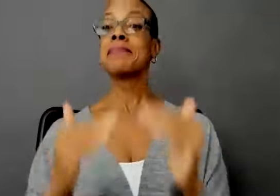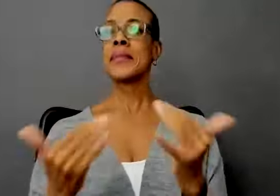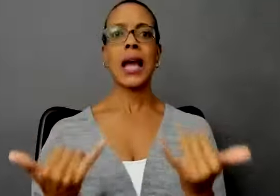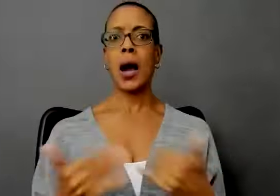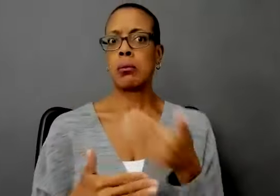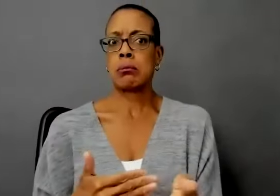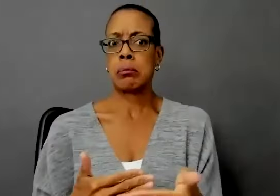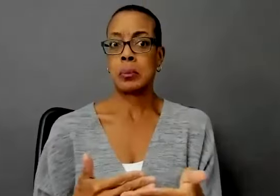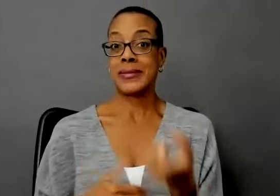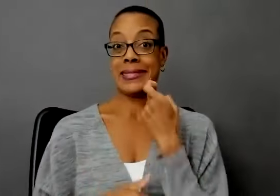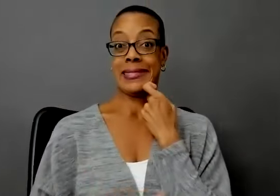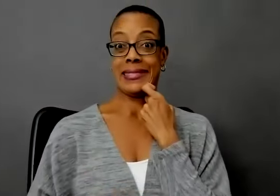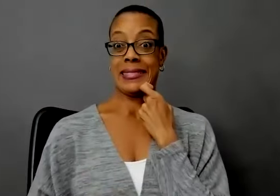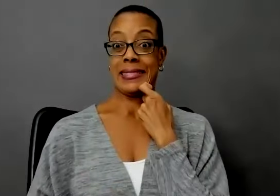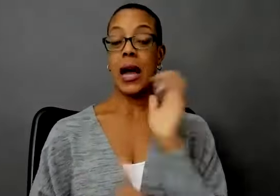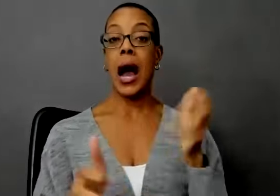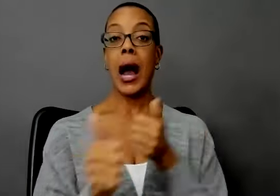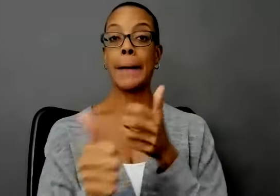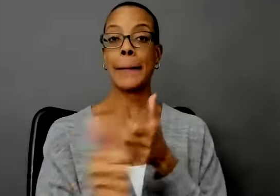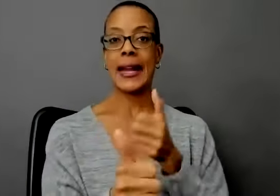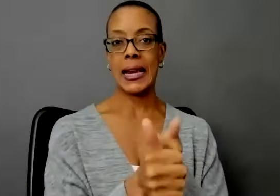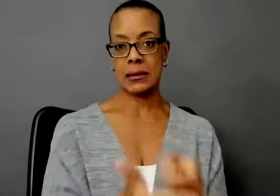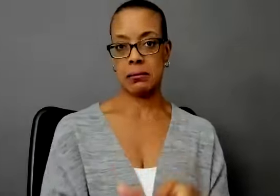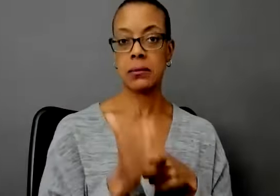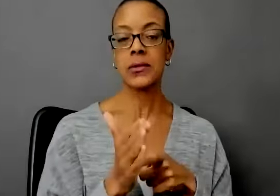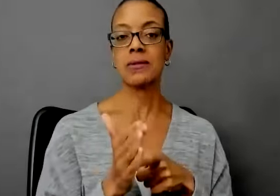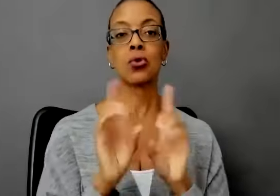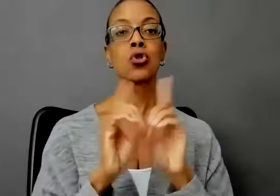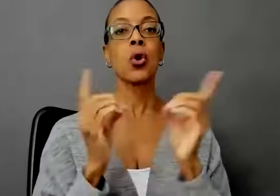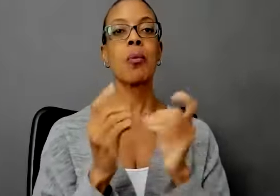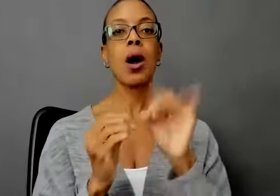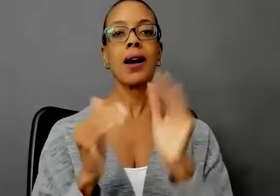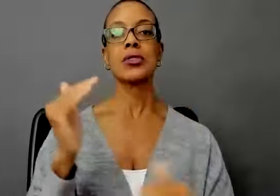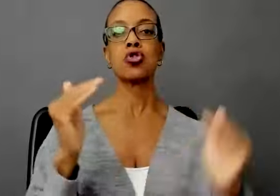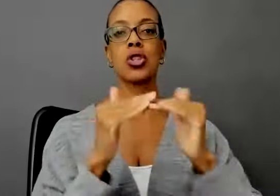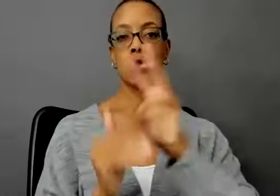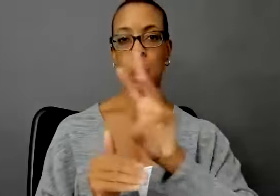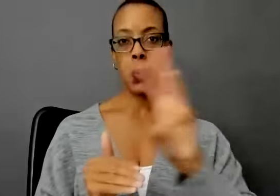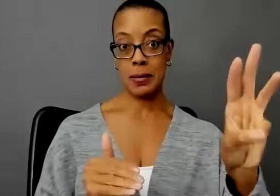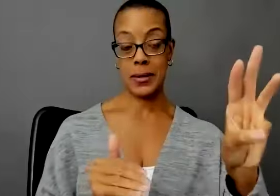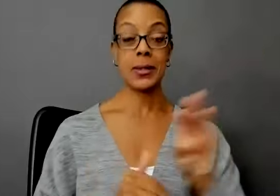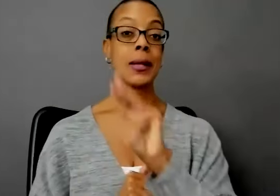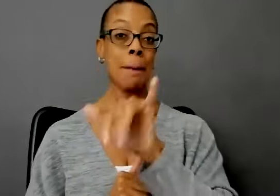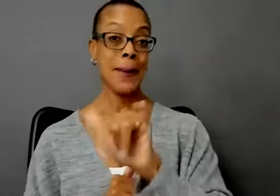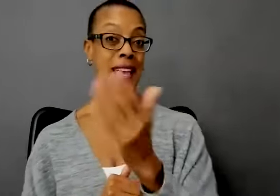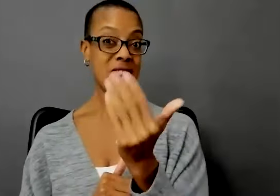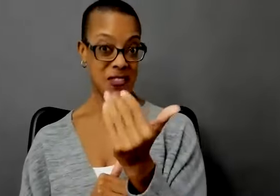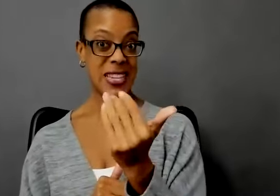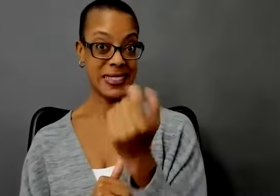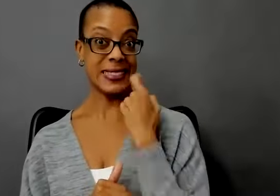recently, updates needed to be made to the Department of Justice website. They did so May 15th of this year. While they have